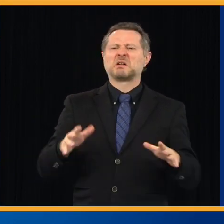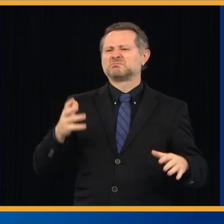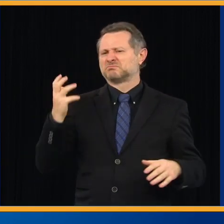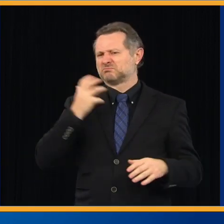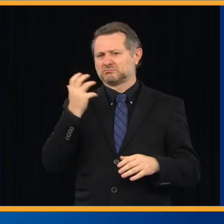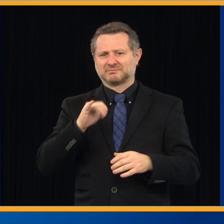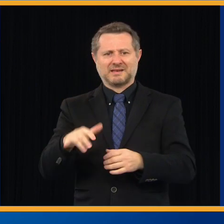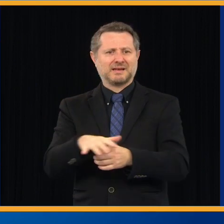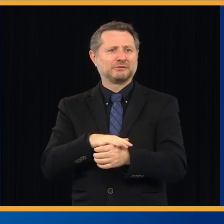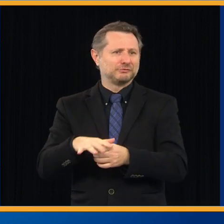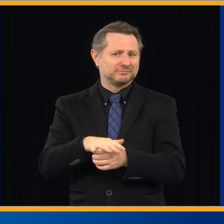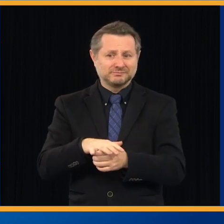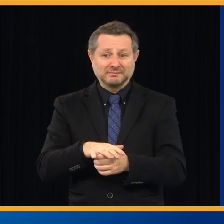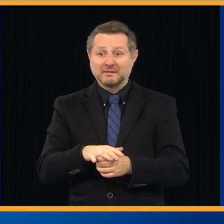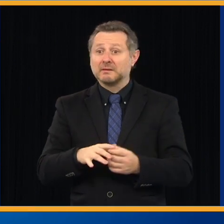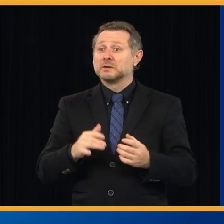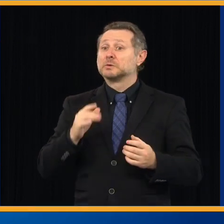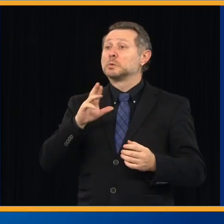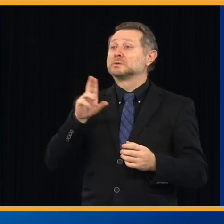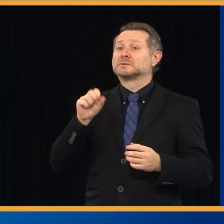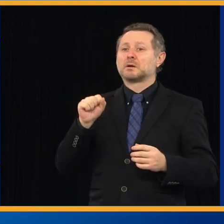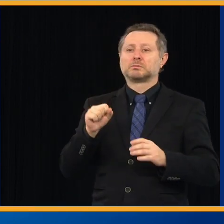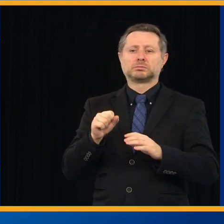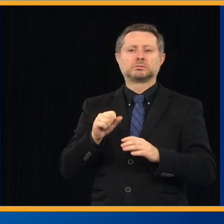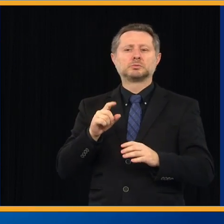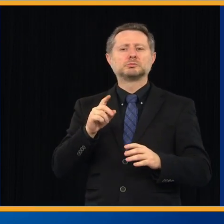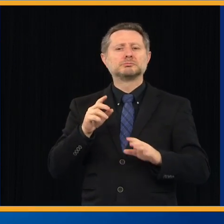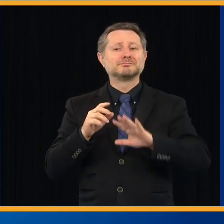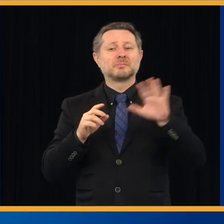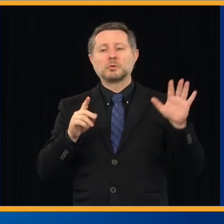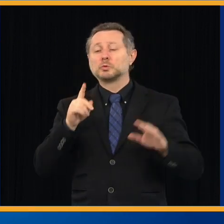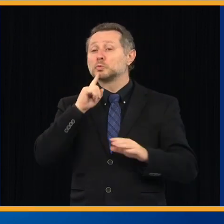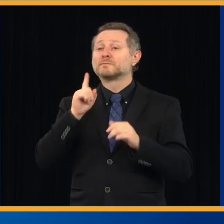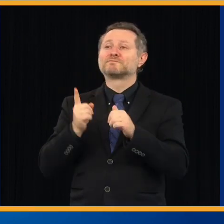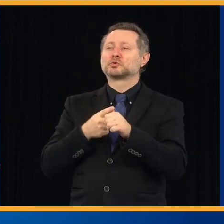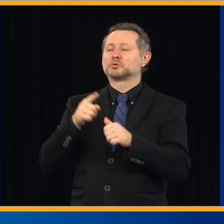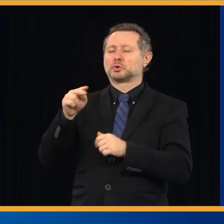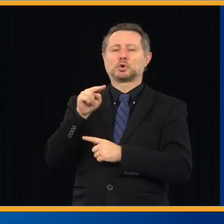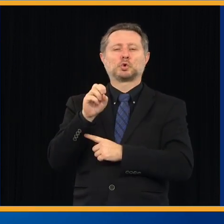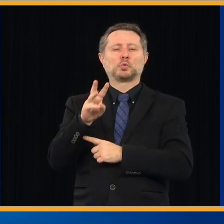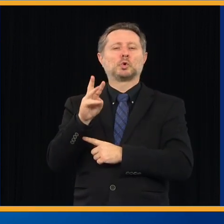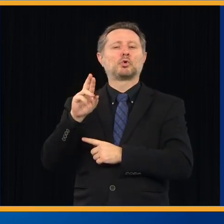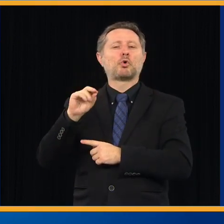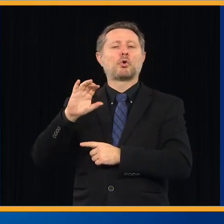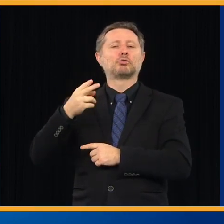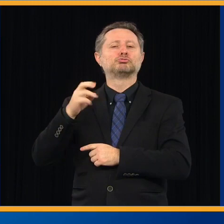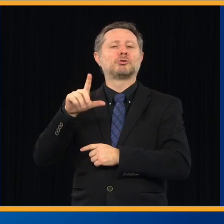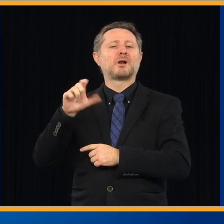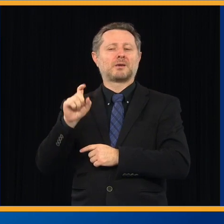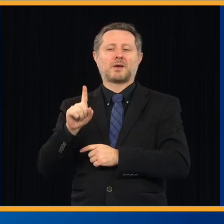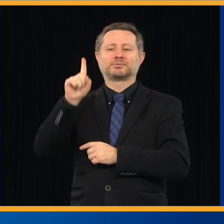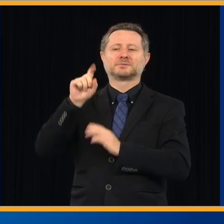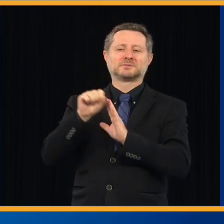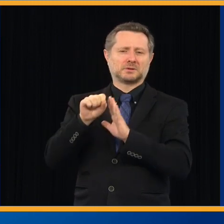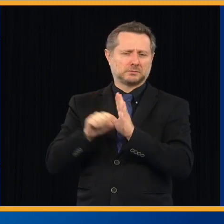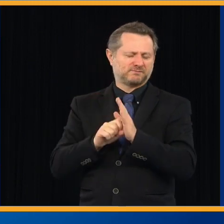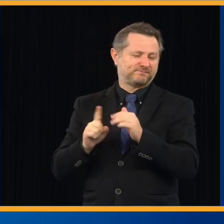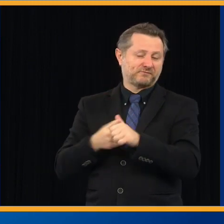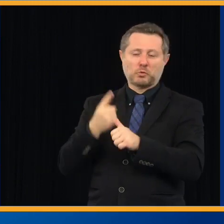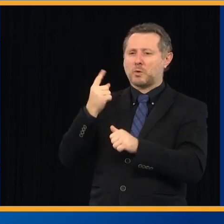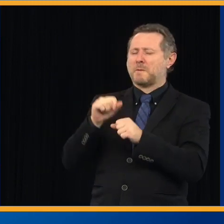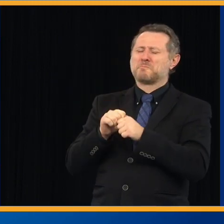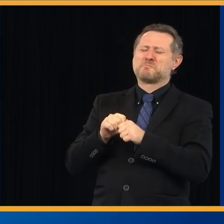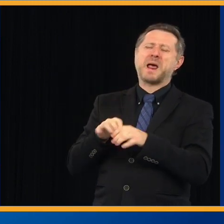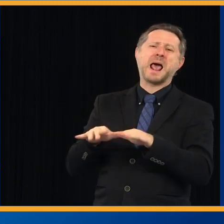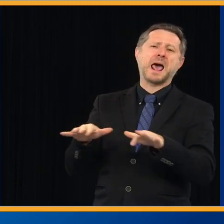them hotspots, was New Rochelle, Westchester. And there was a tremendous outbreak